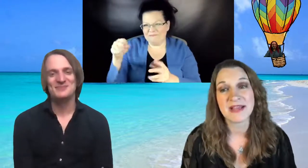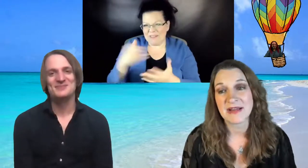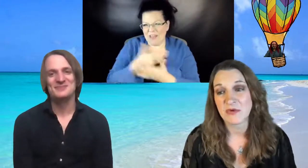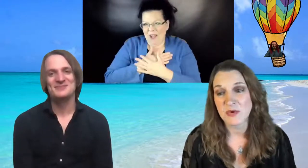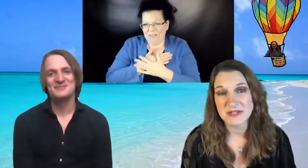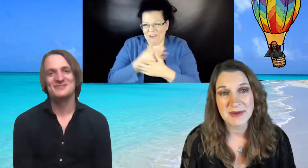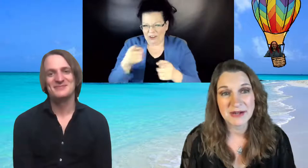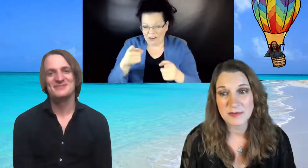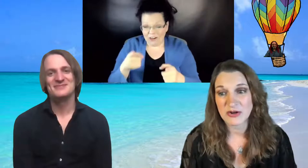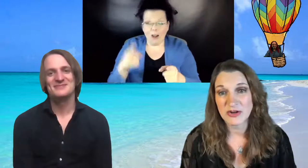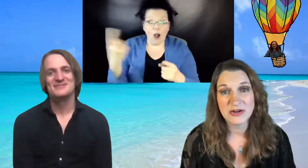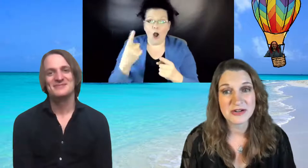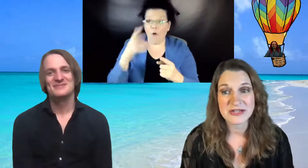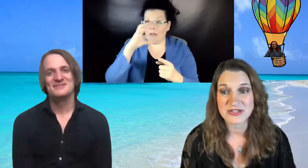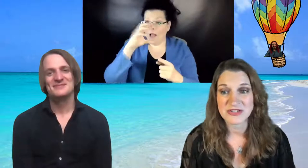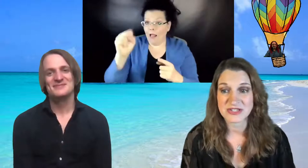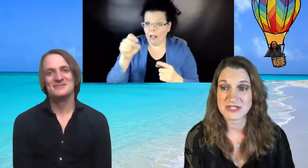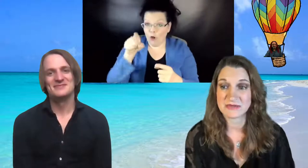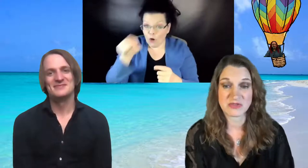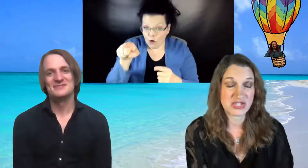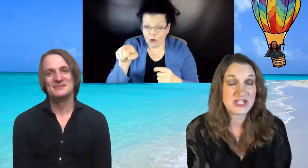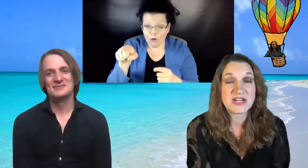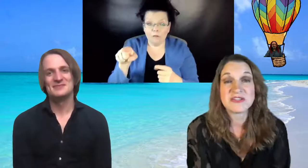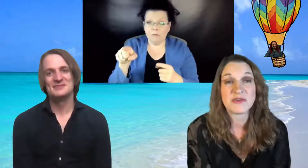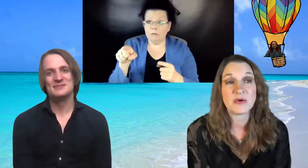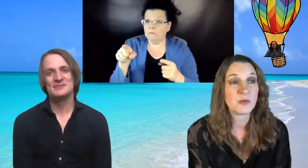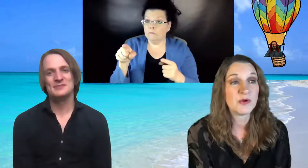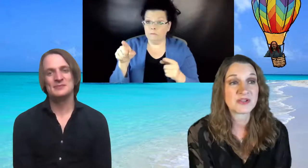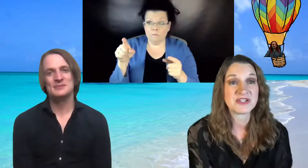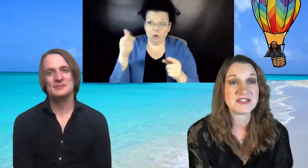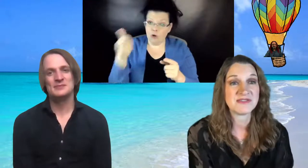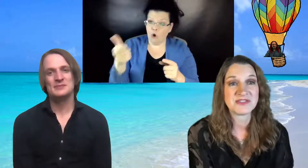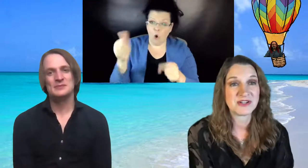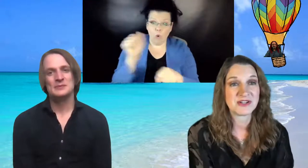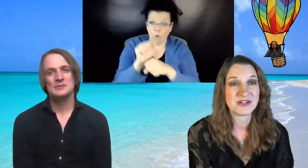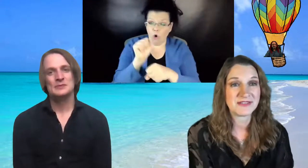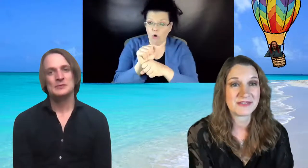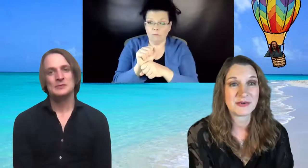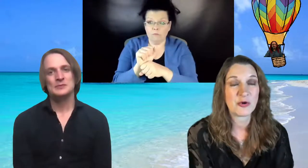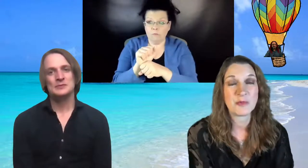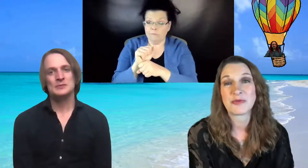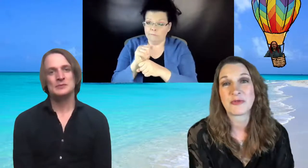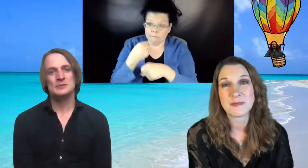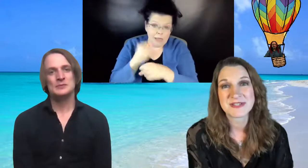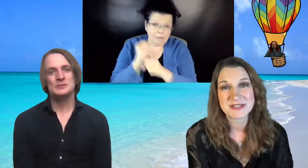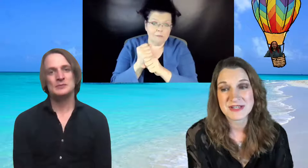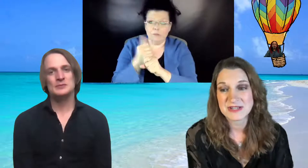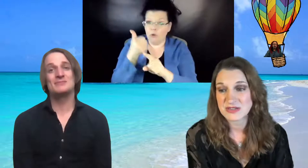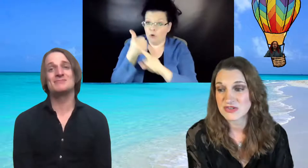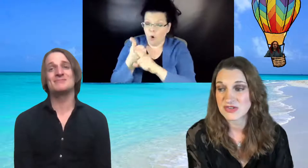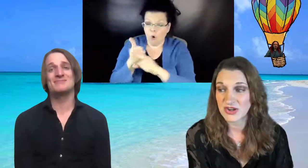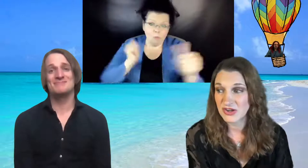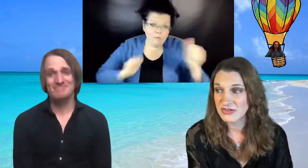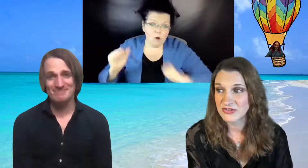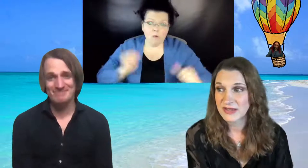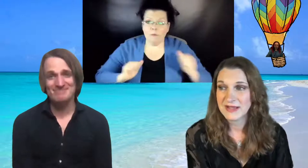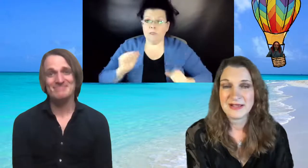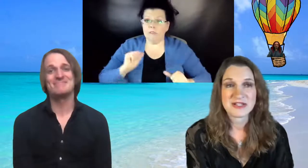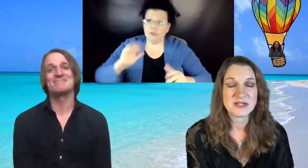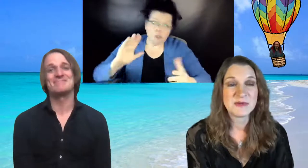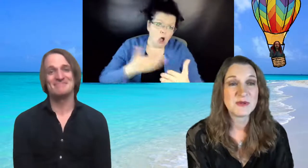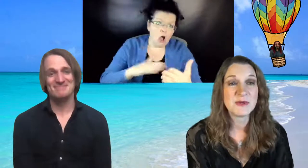Love her. One thing I've always admired about her is she does her own work. She self-generates her own performances,